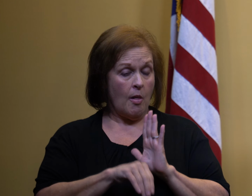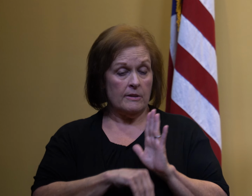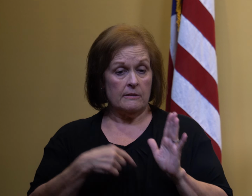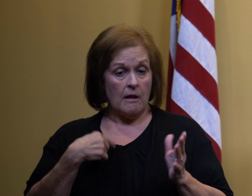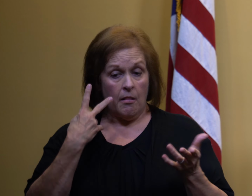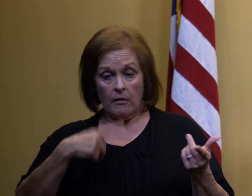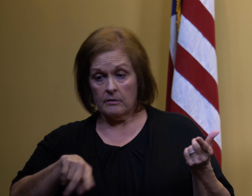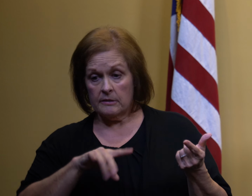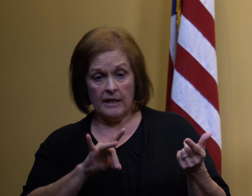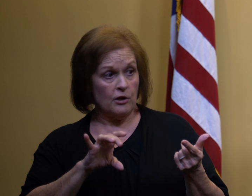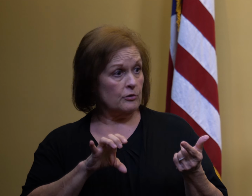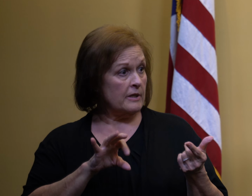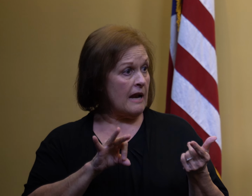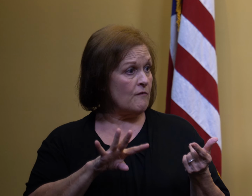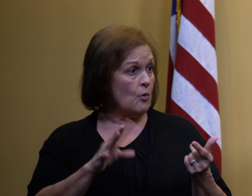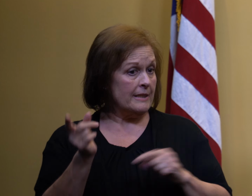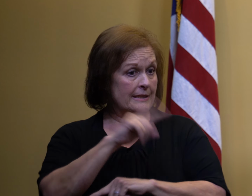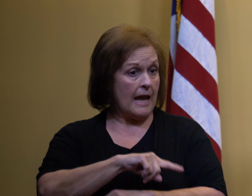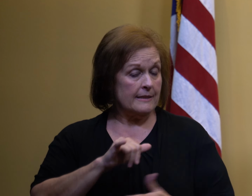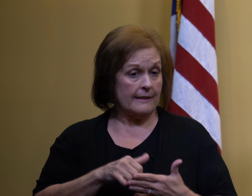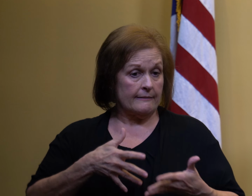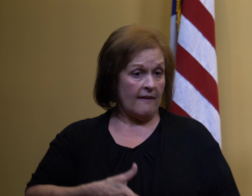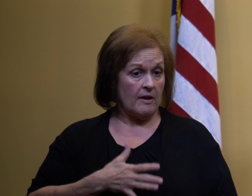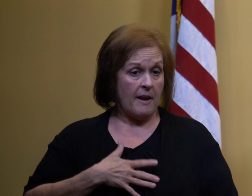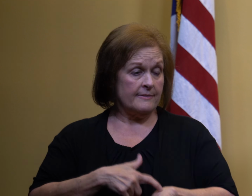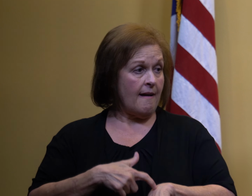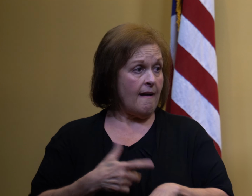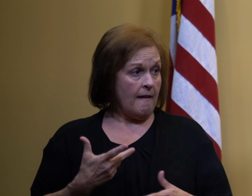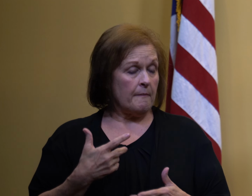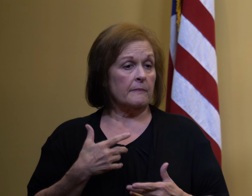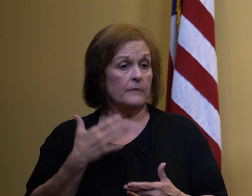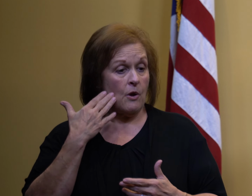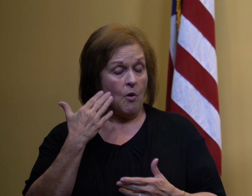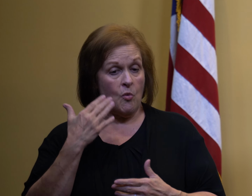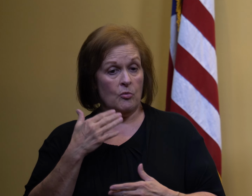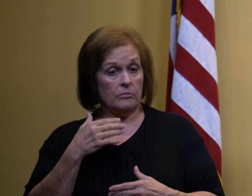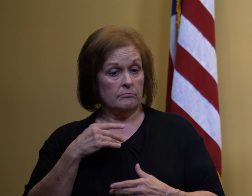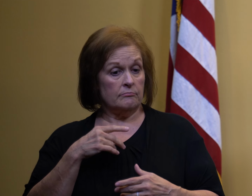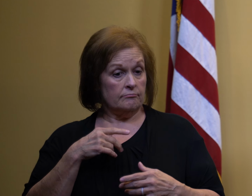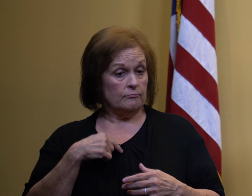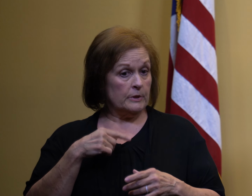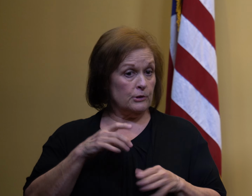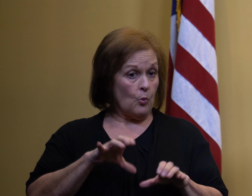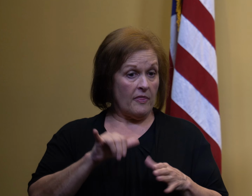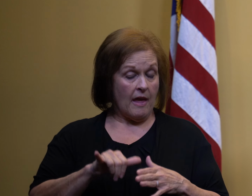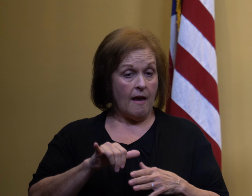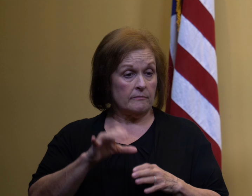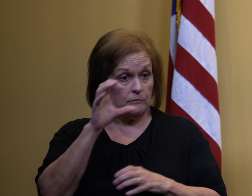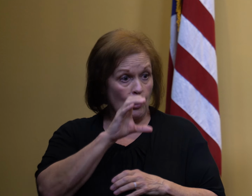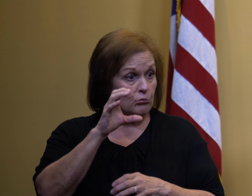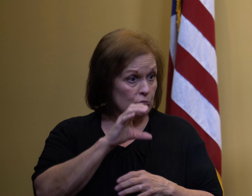the 894 days left in this term. We know that getting into this search, it was something that was brought